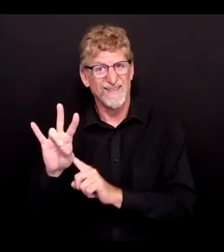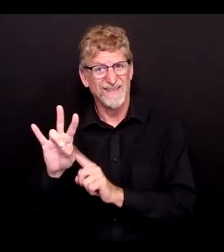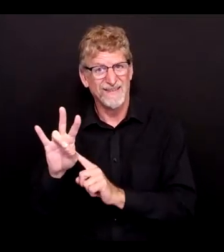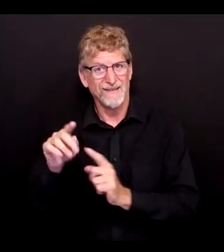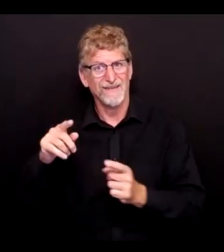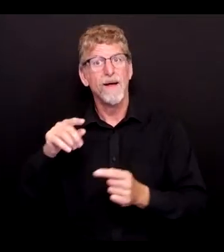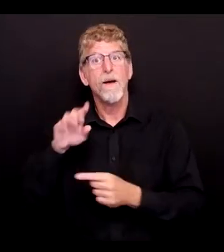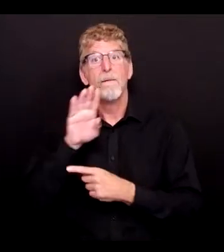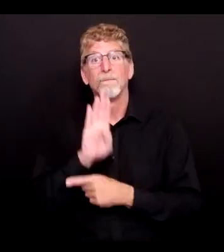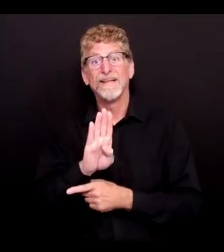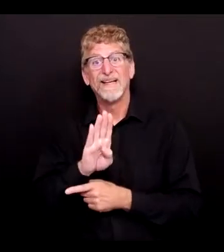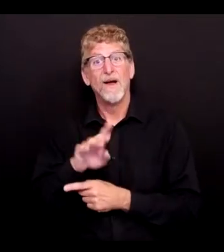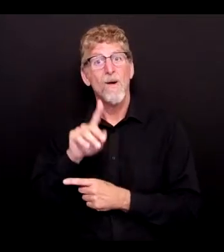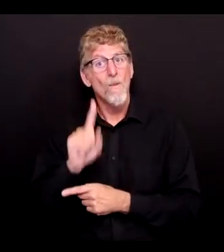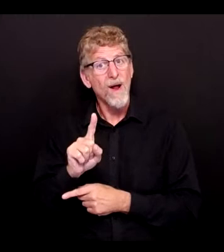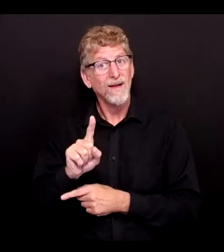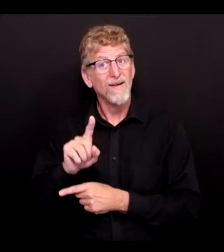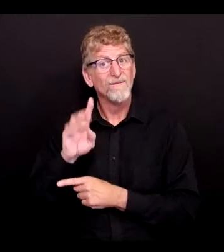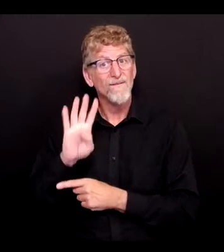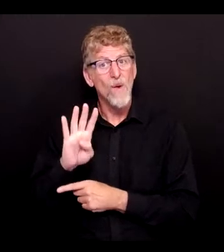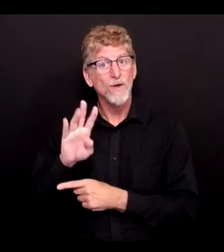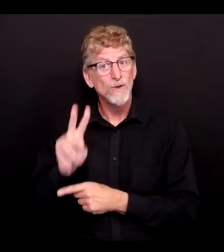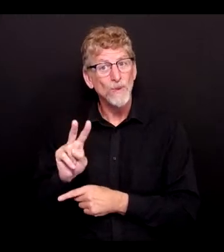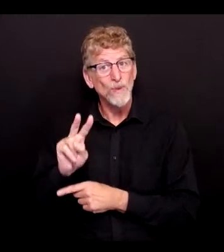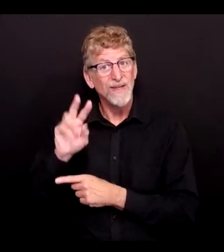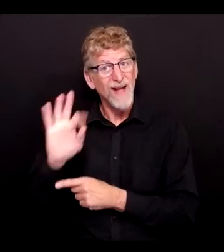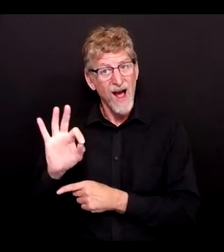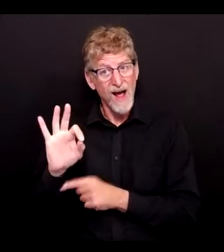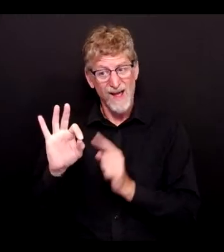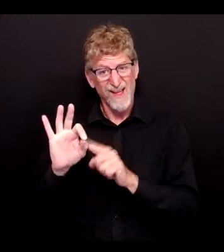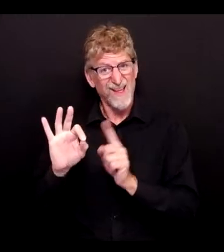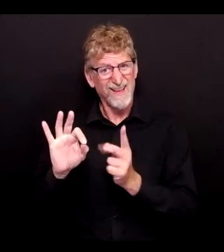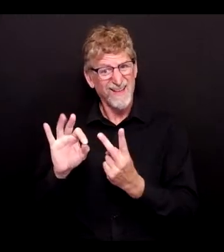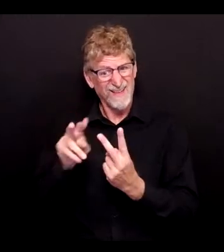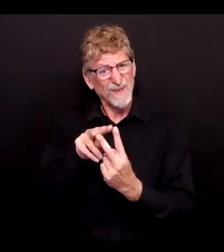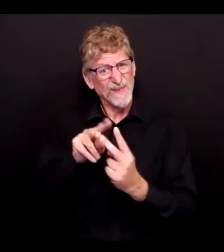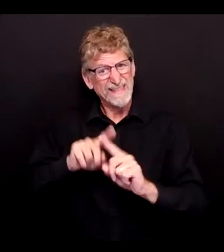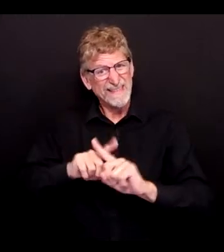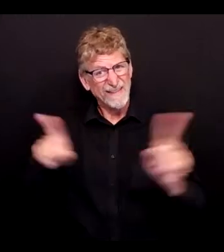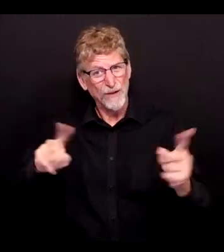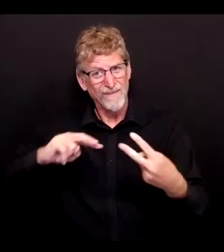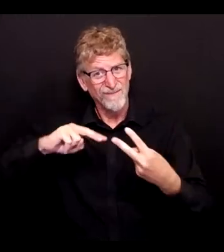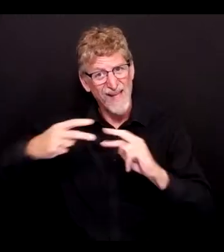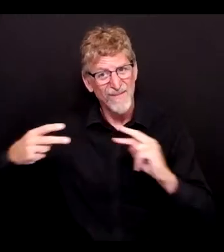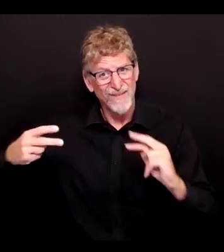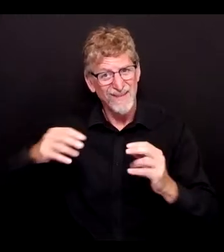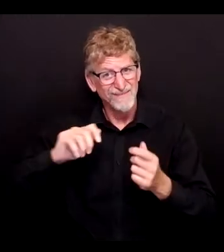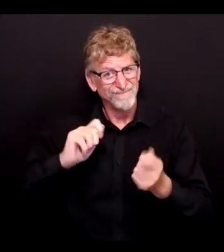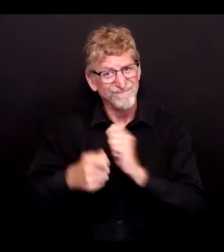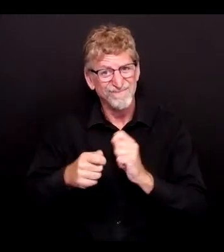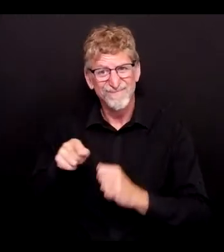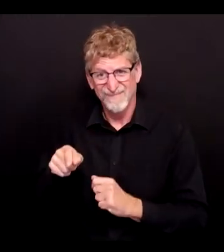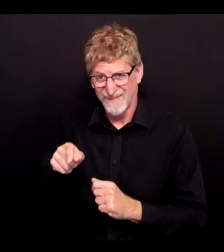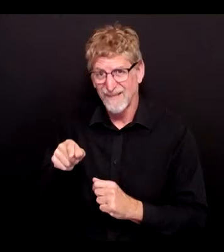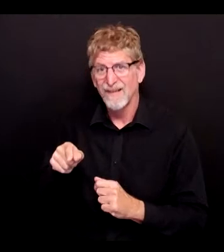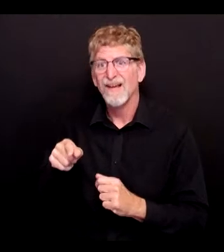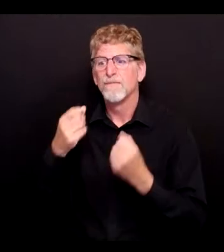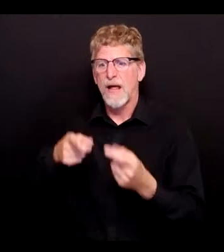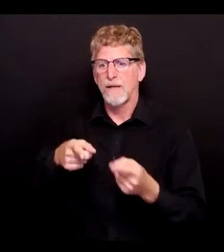Approximately 2% have been hospitalized, and unfortunately, there have been 2 deaths.